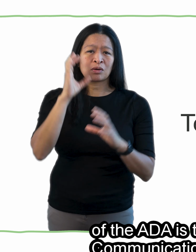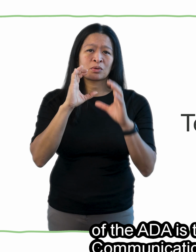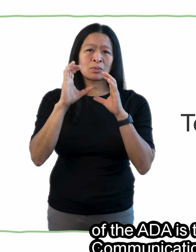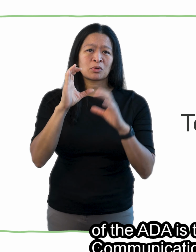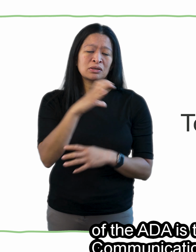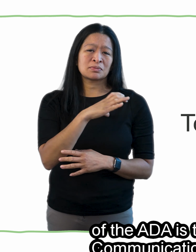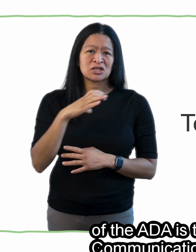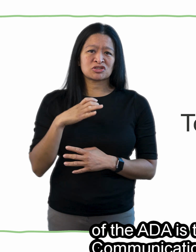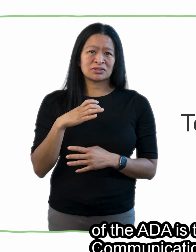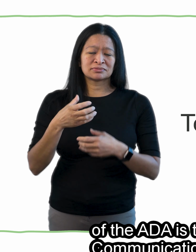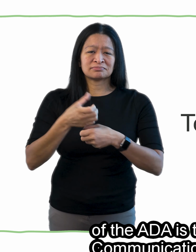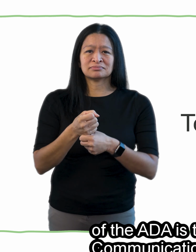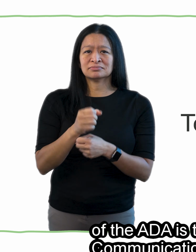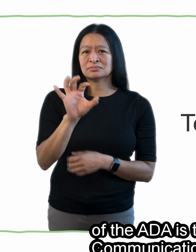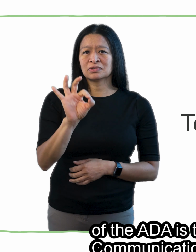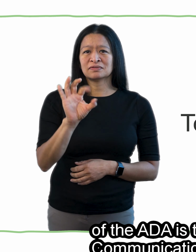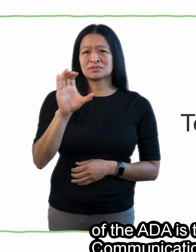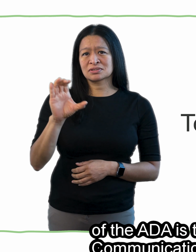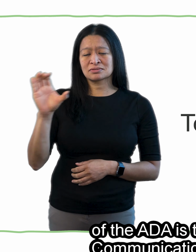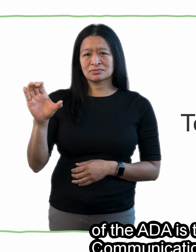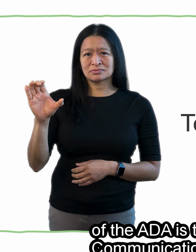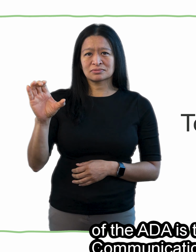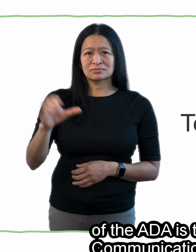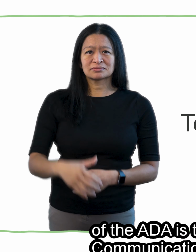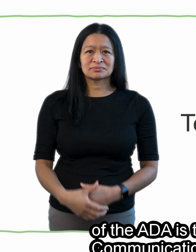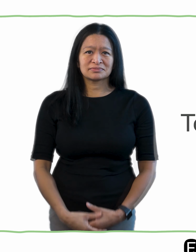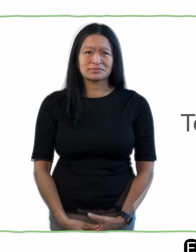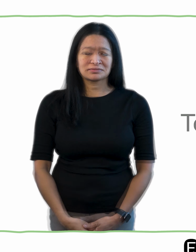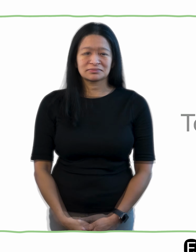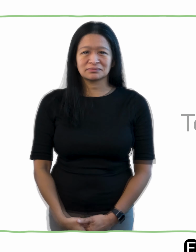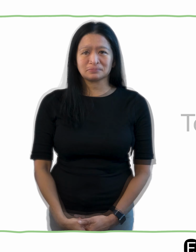ADA is the Federal Communications Commission, FCC.